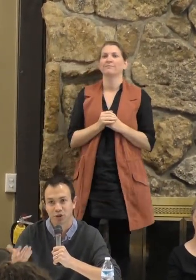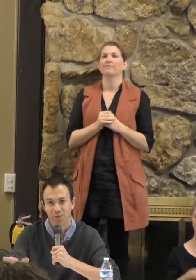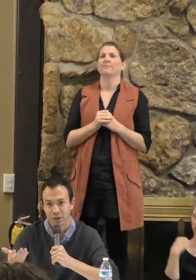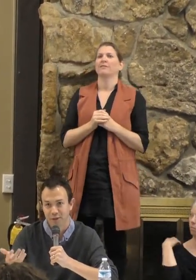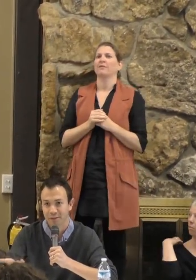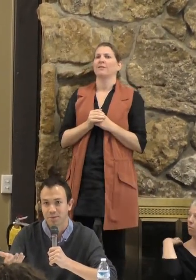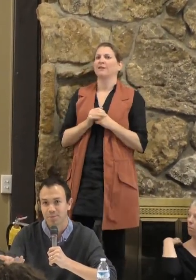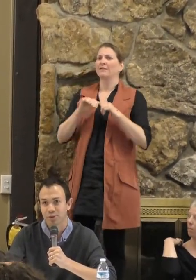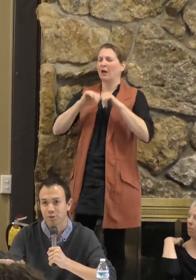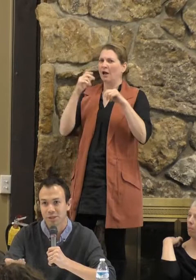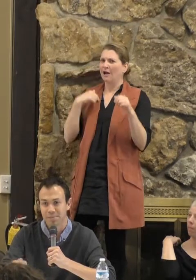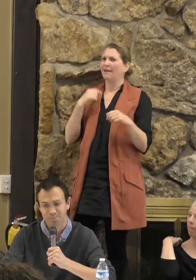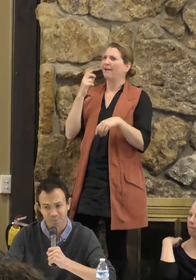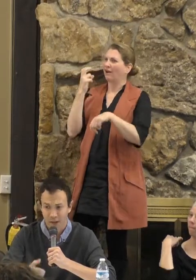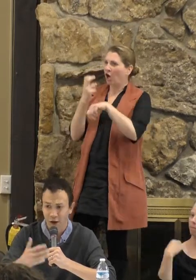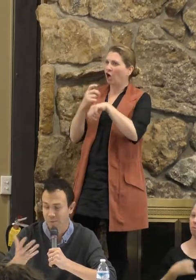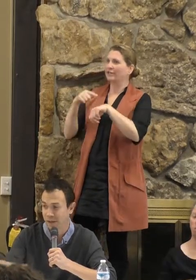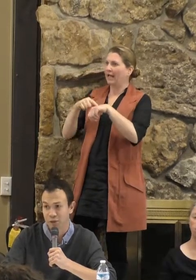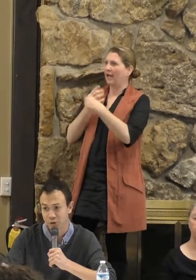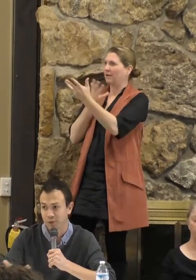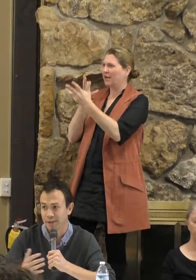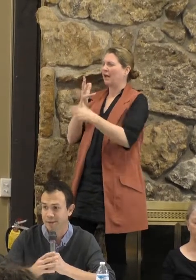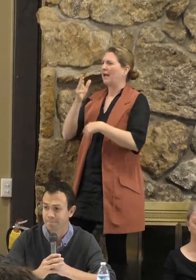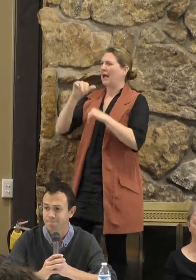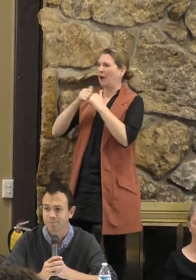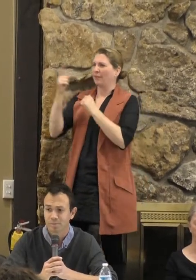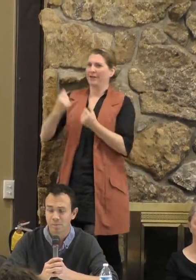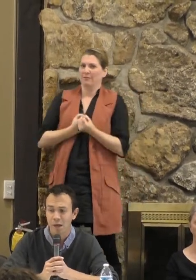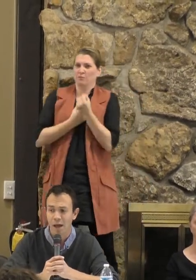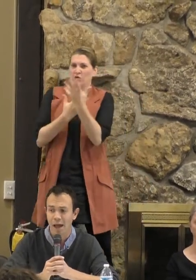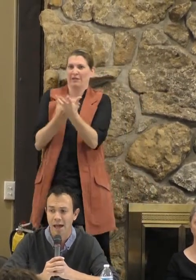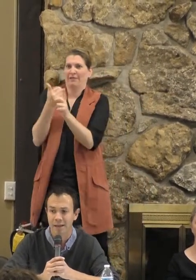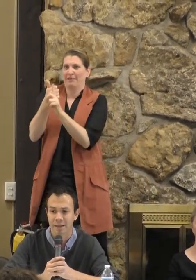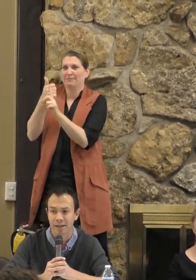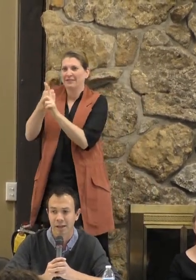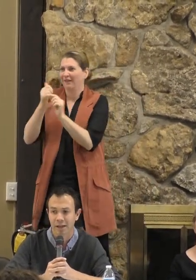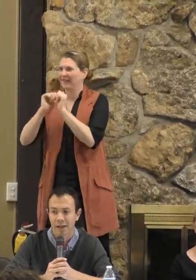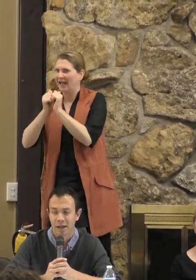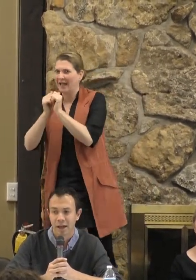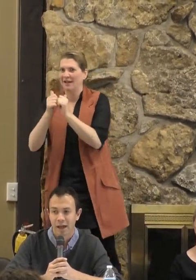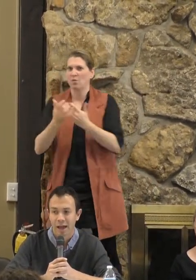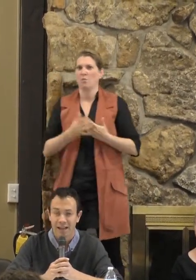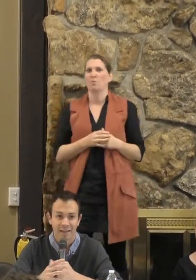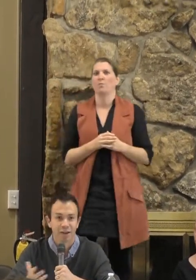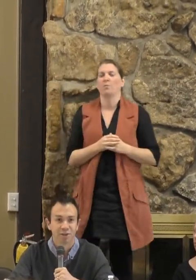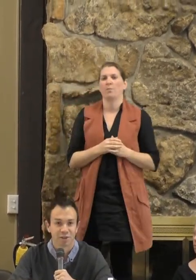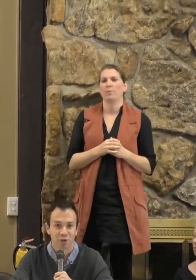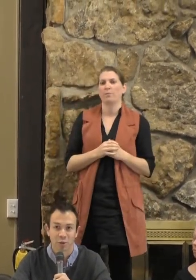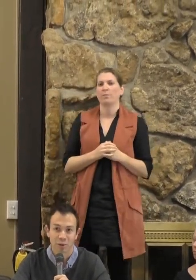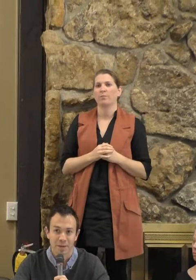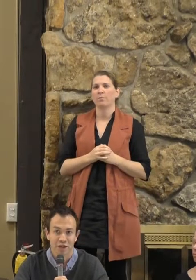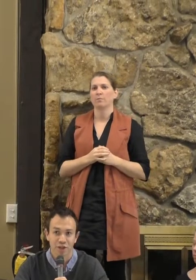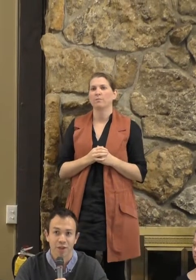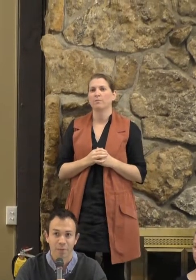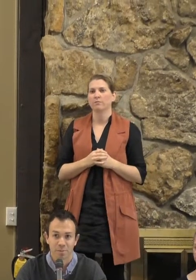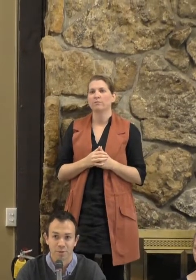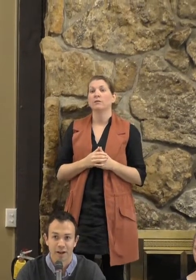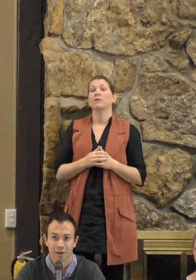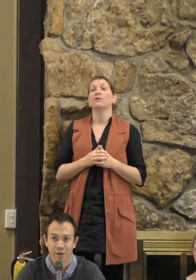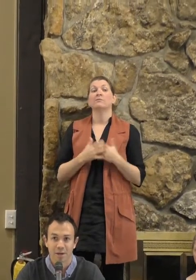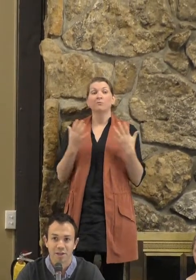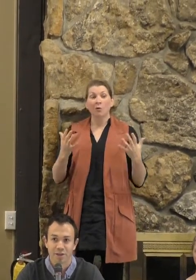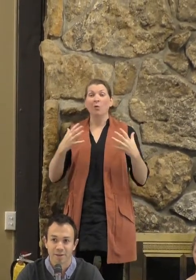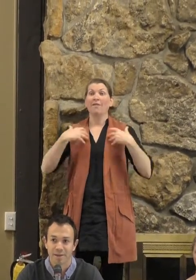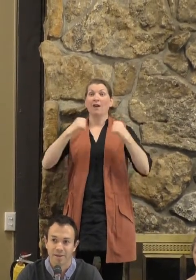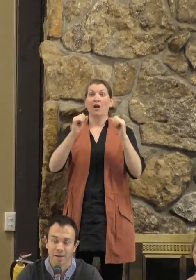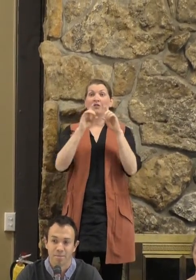time describing their symptoms to me. How am I going to do this? And at the health district, we want to make sure that we're